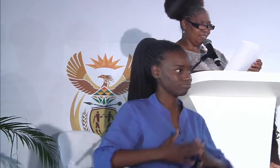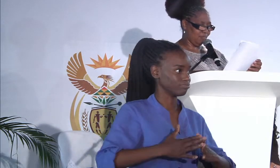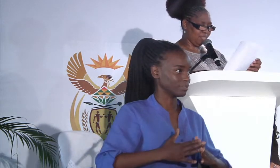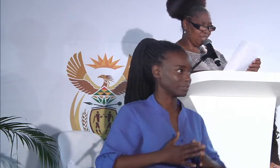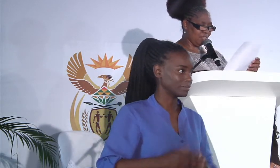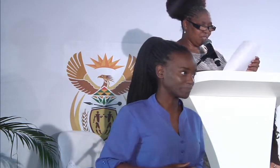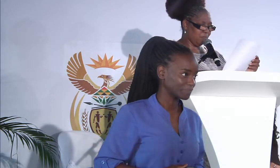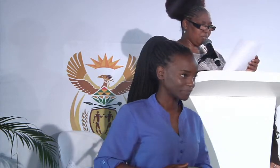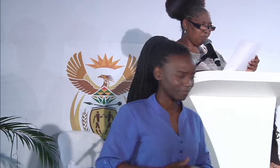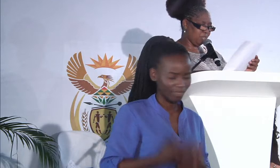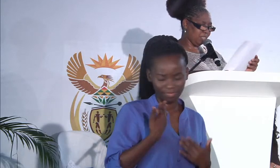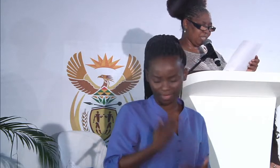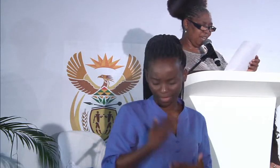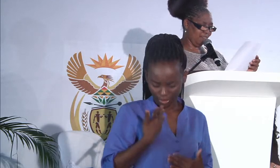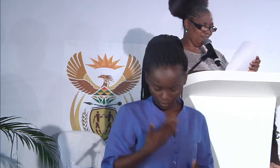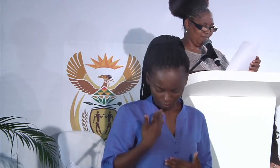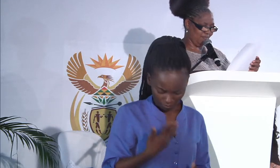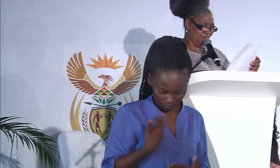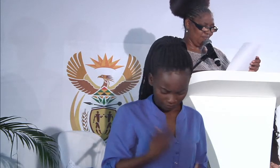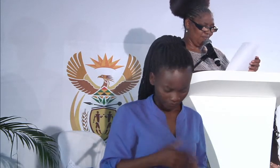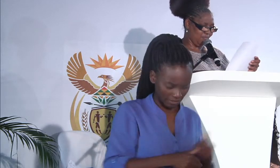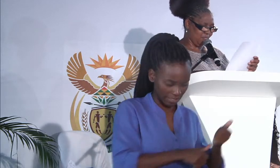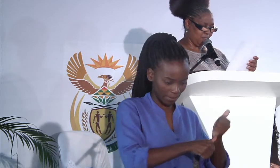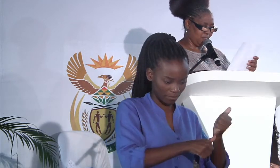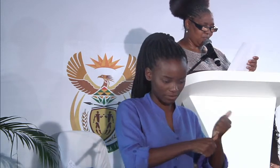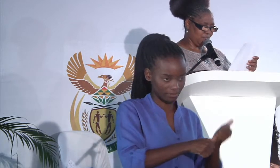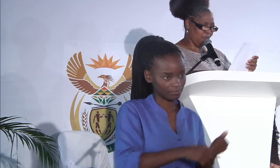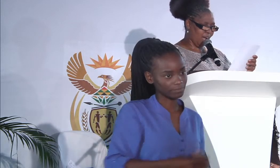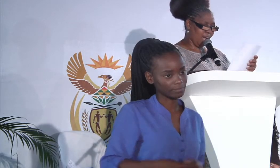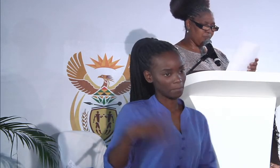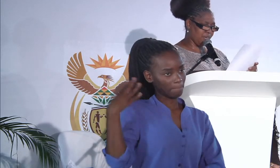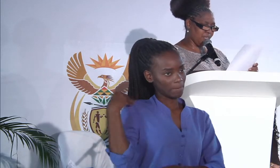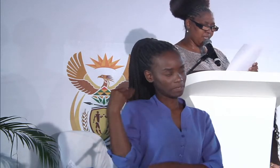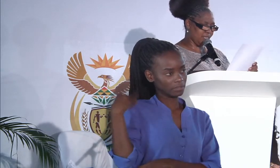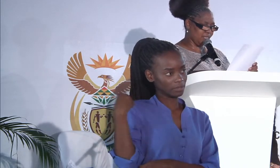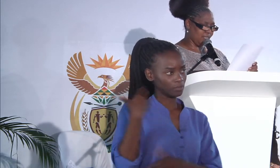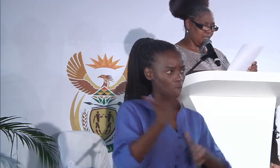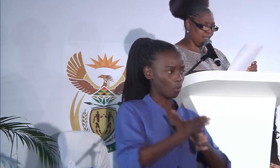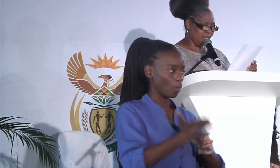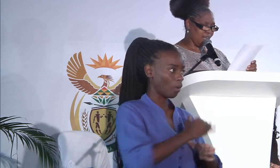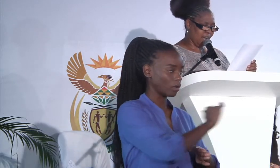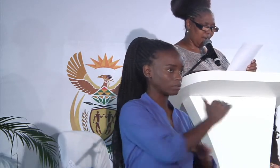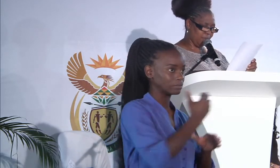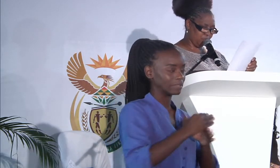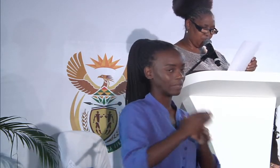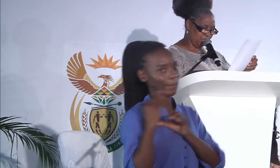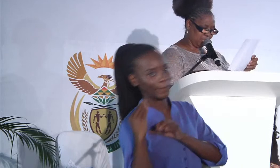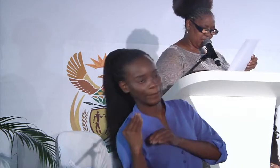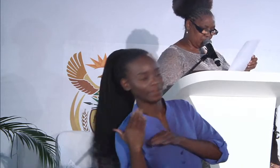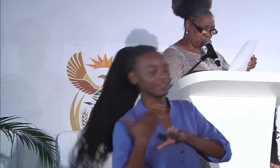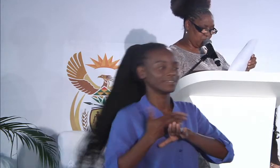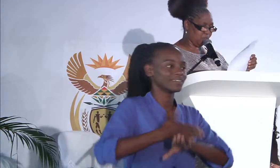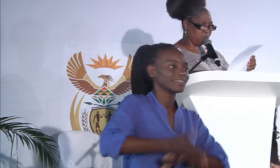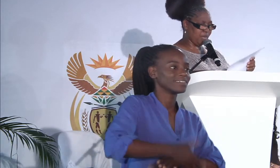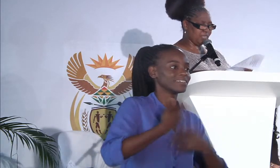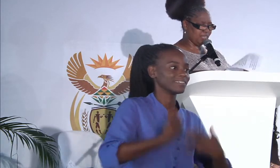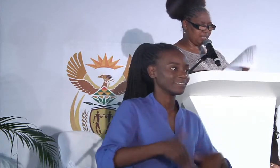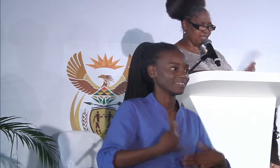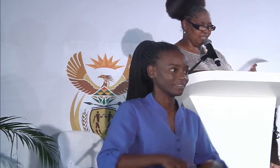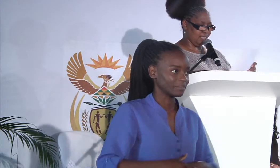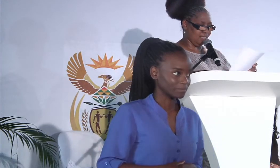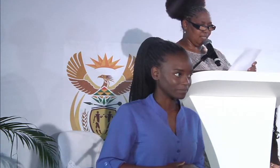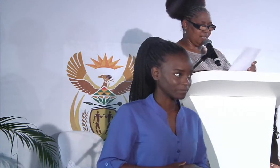We thank you, Deputy Minister, for your hard work, allowing to be sent to new